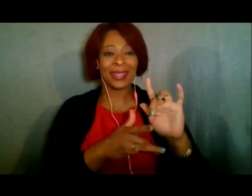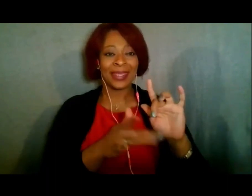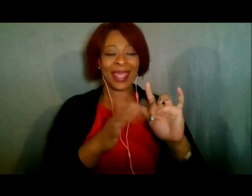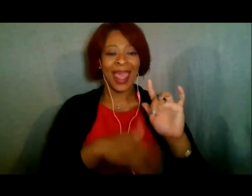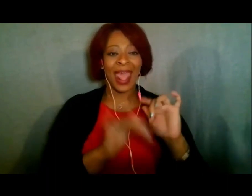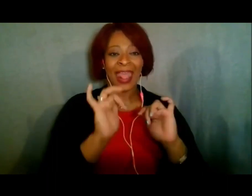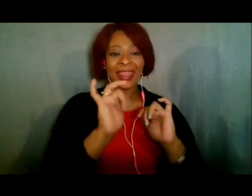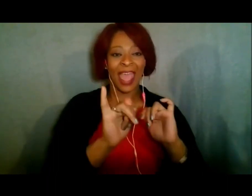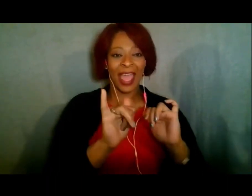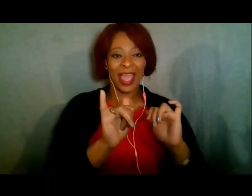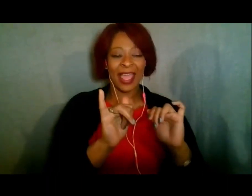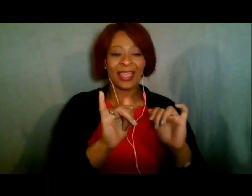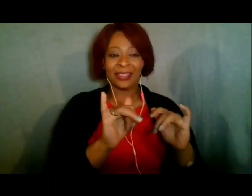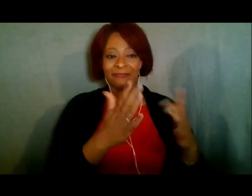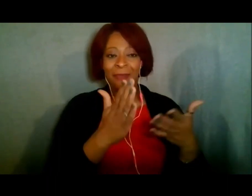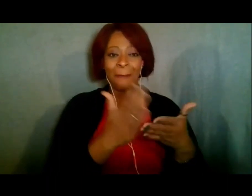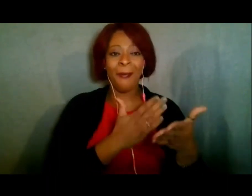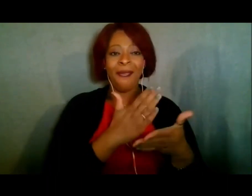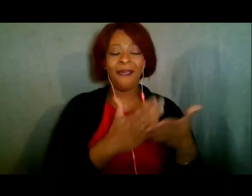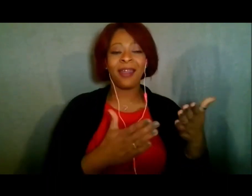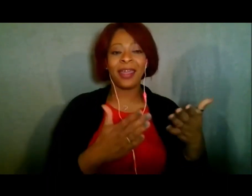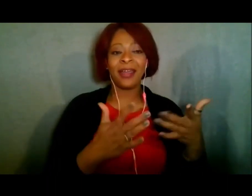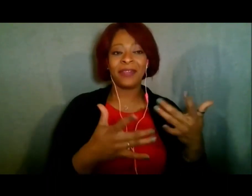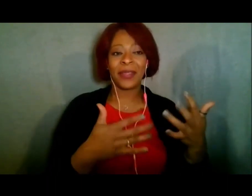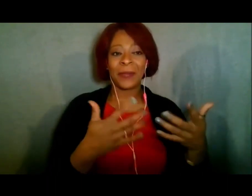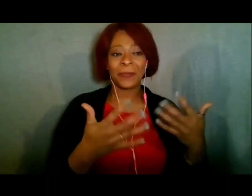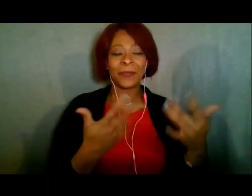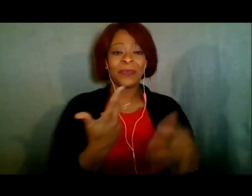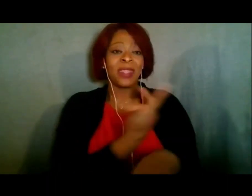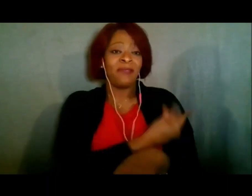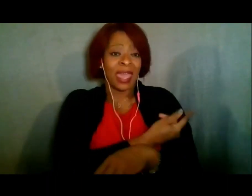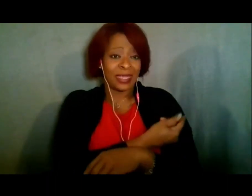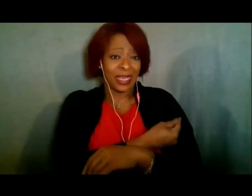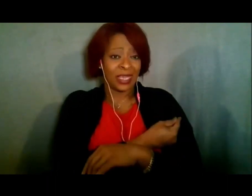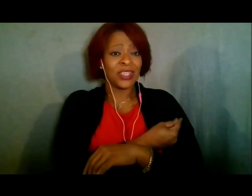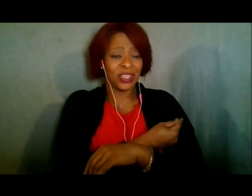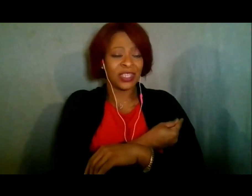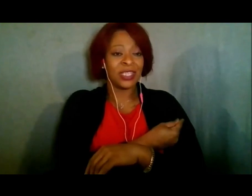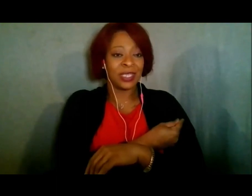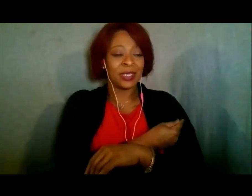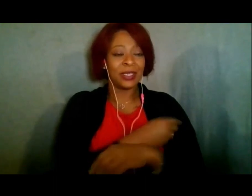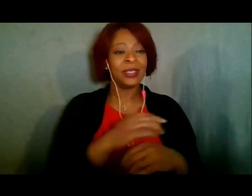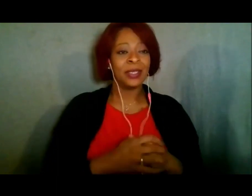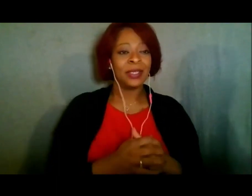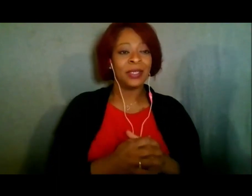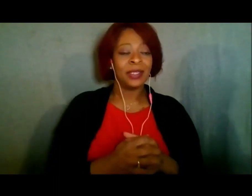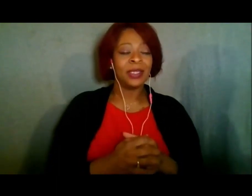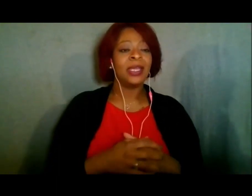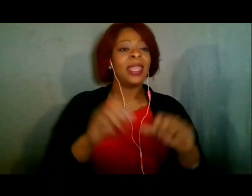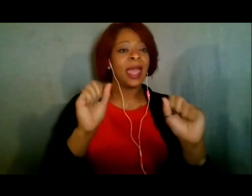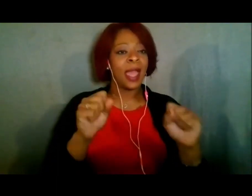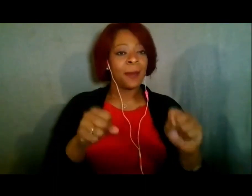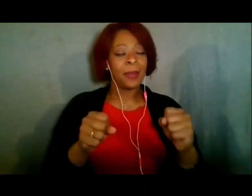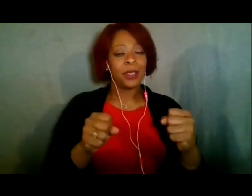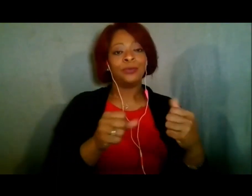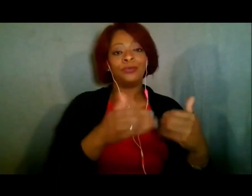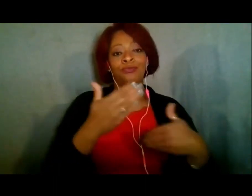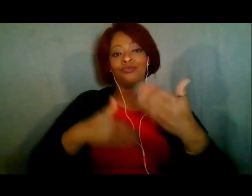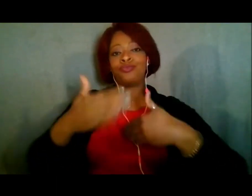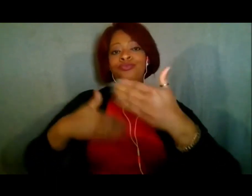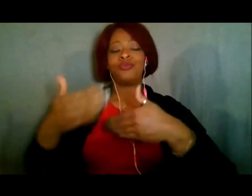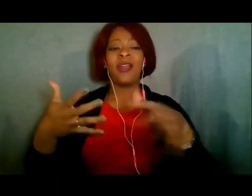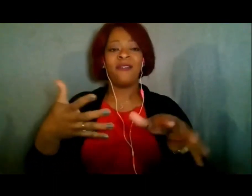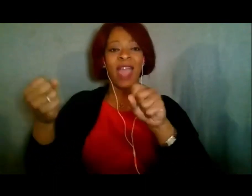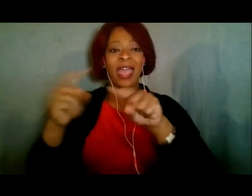that part of the vaccination. And so they were able to move forward.